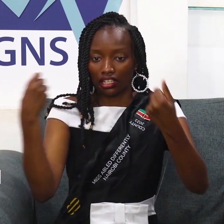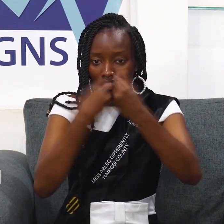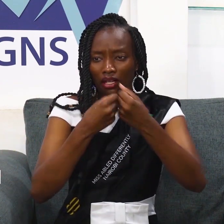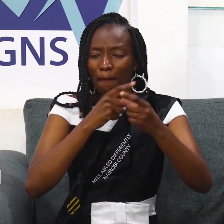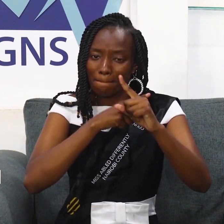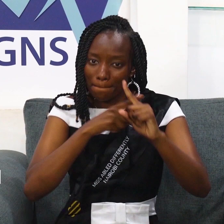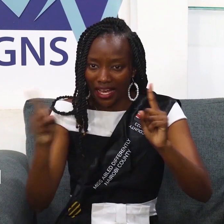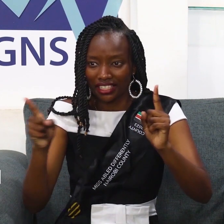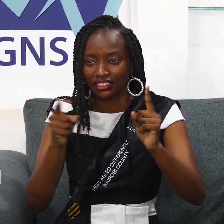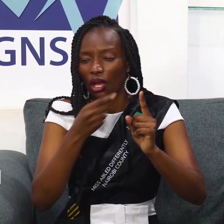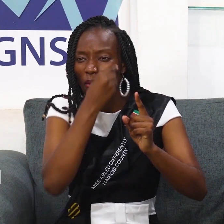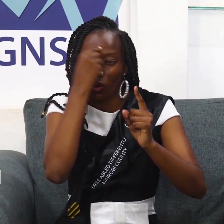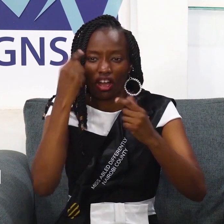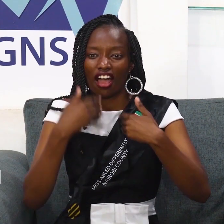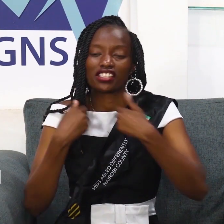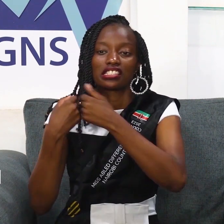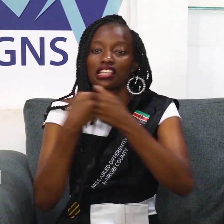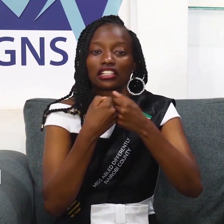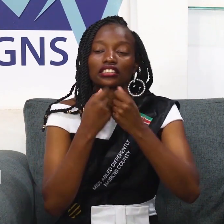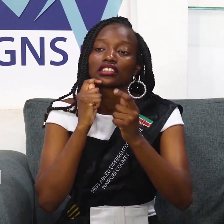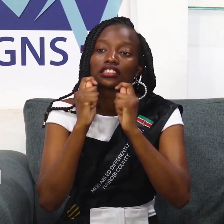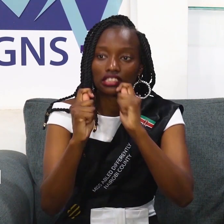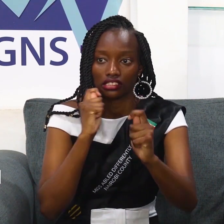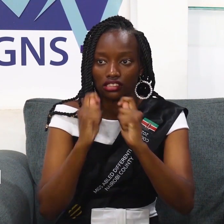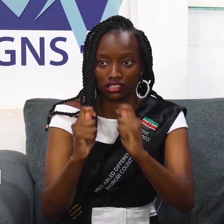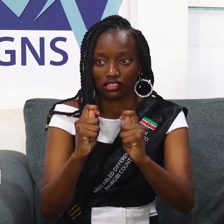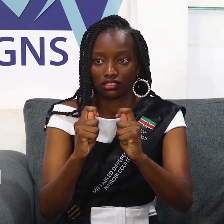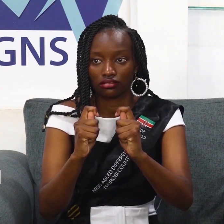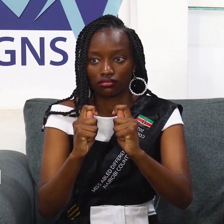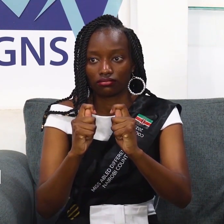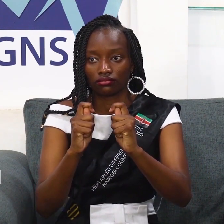or after I won my first title, it showed me that I'm able to win even other